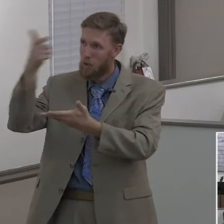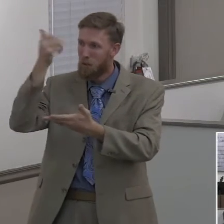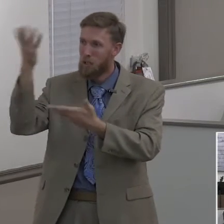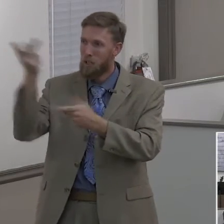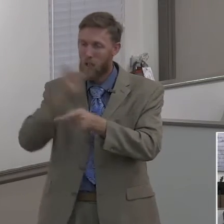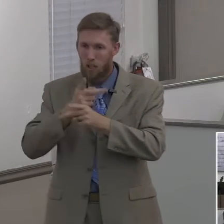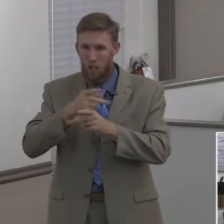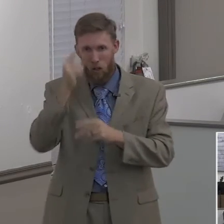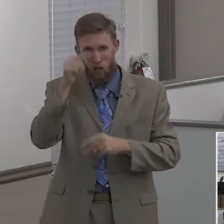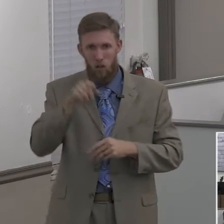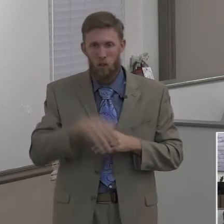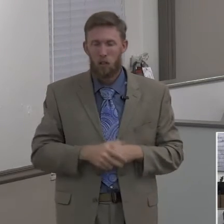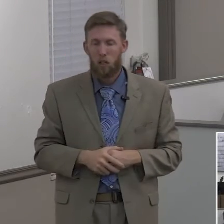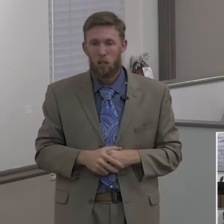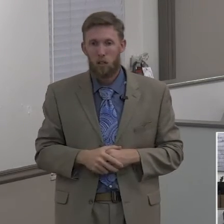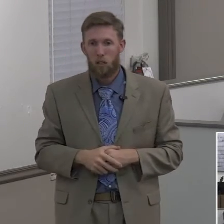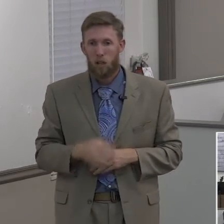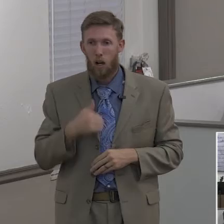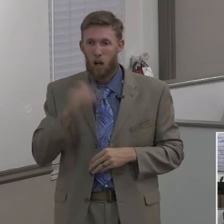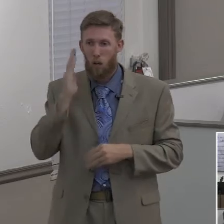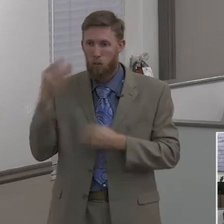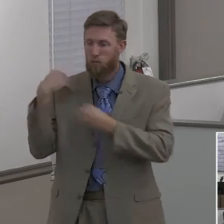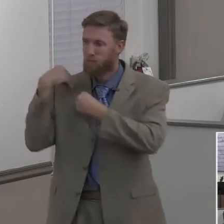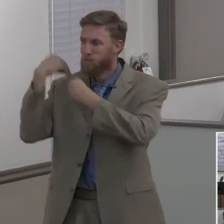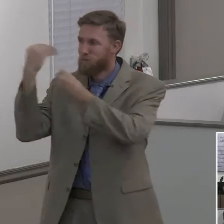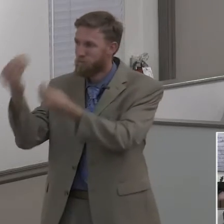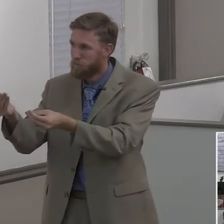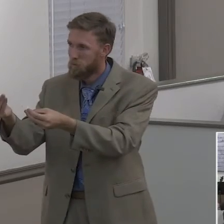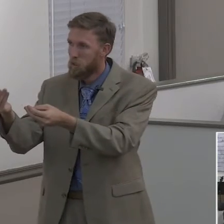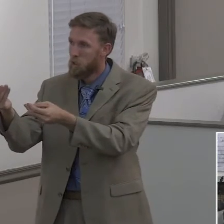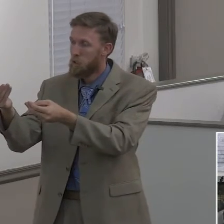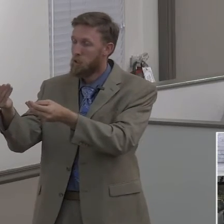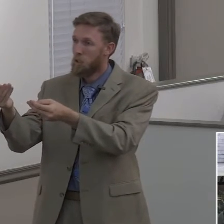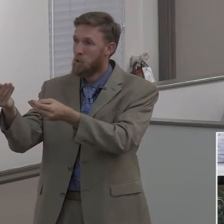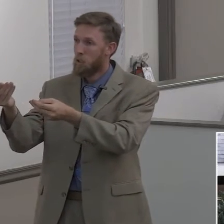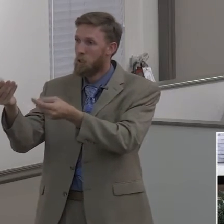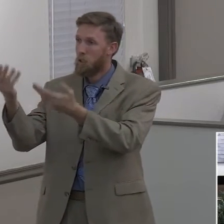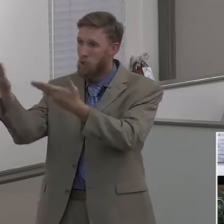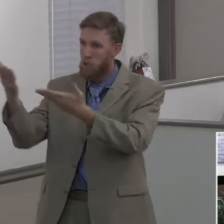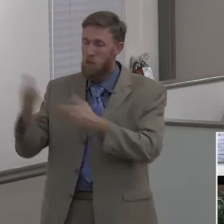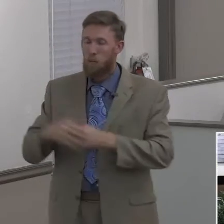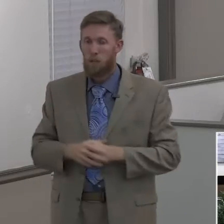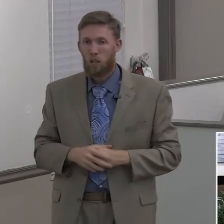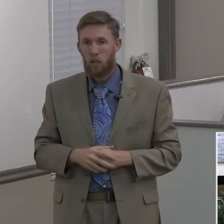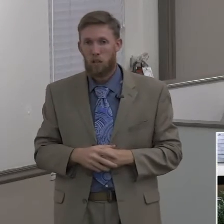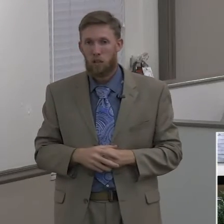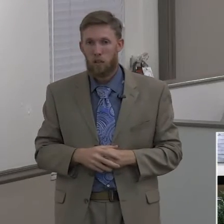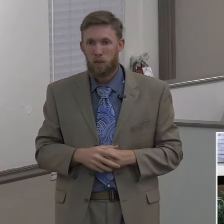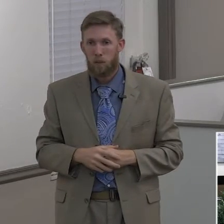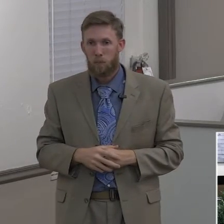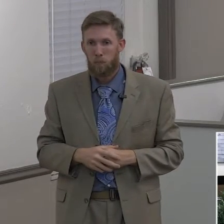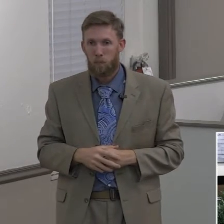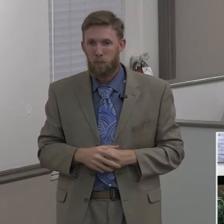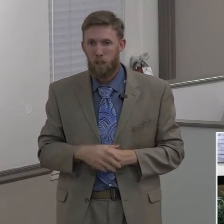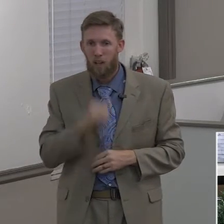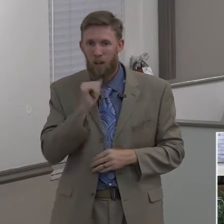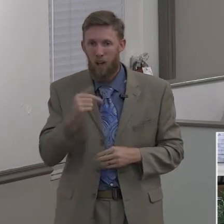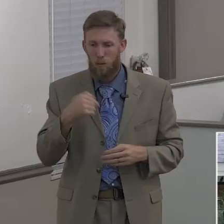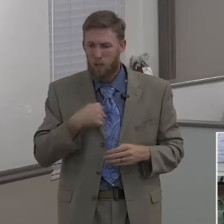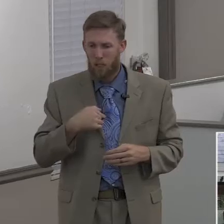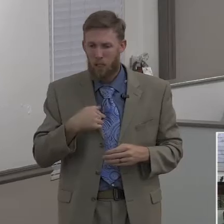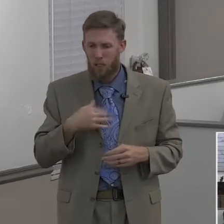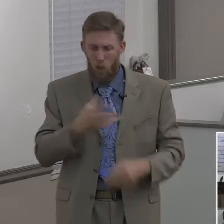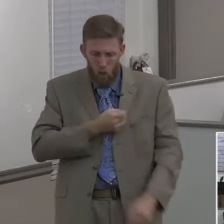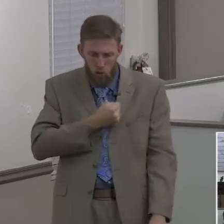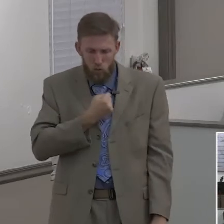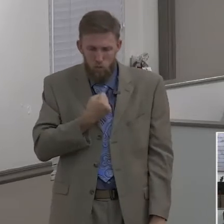So in essence, I immediately want to turn it over to God, and I want to cast it unto Him. I want to give it to You. Rather than me